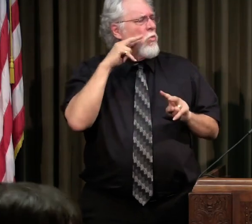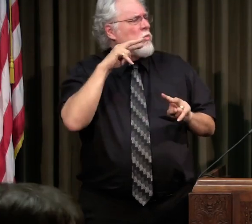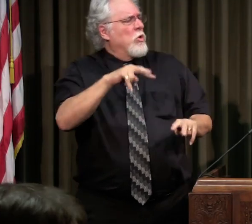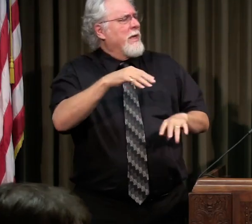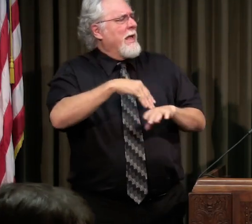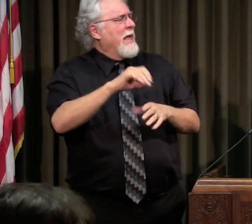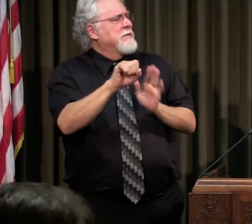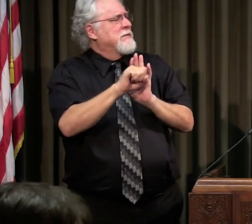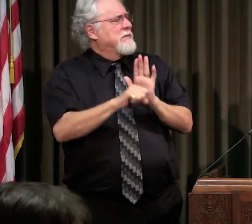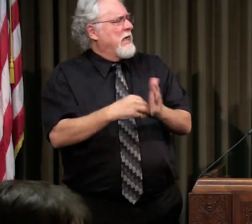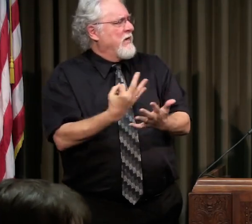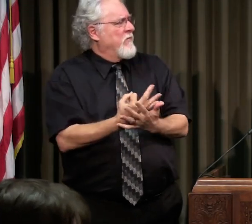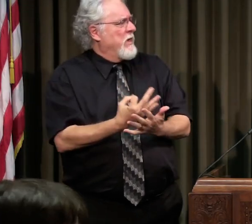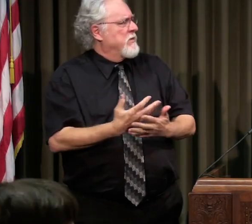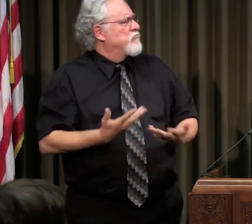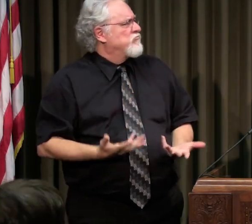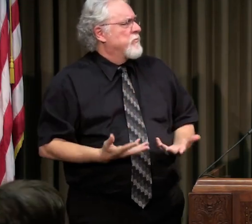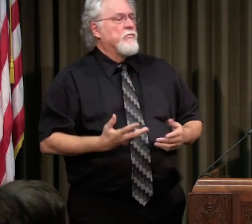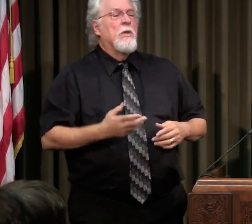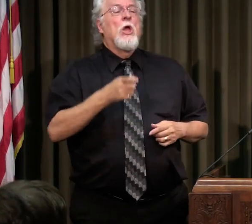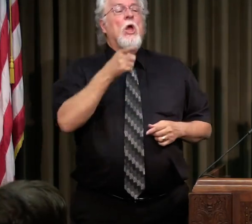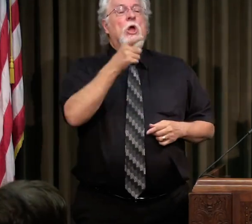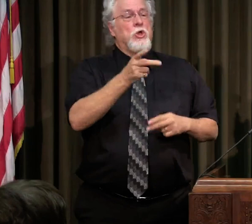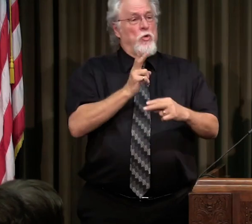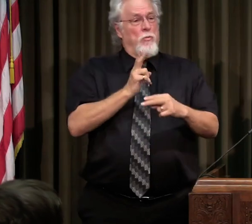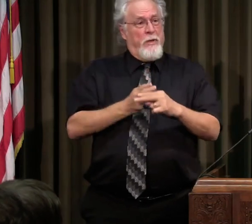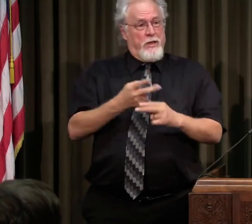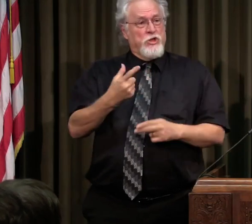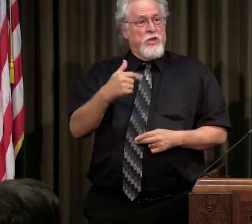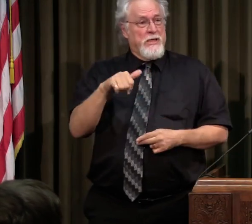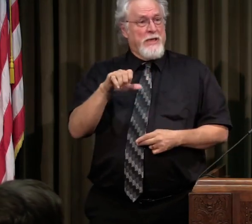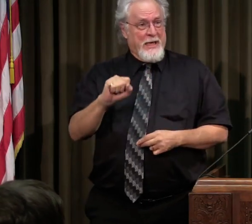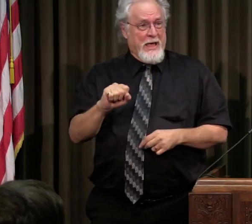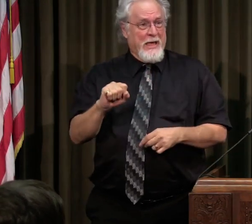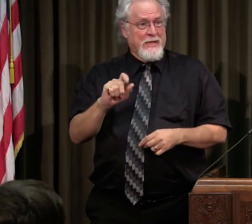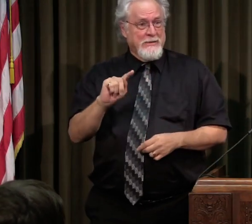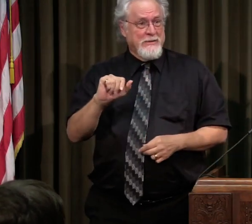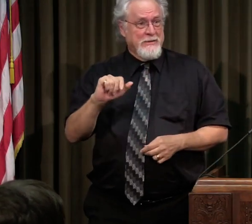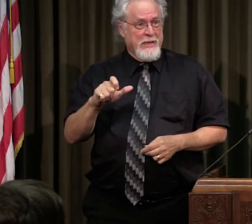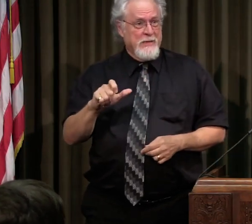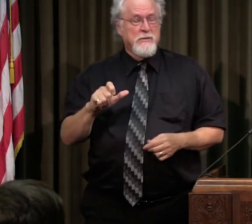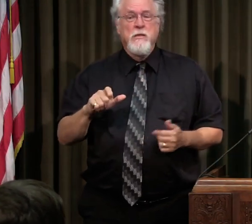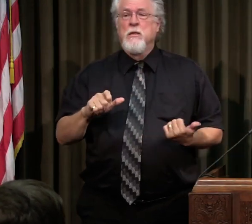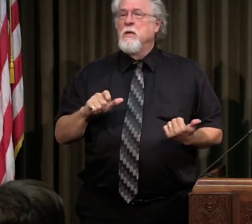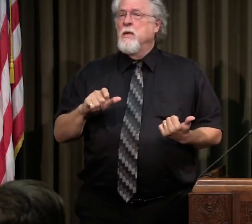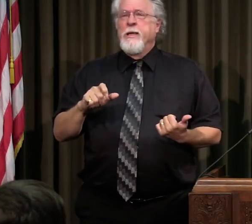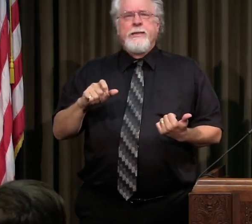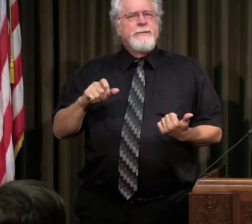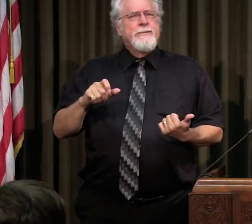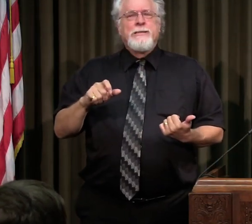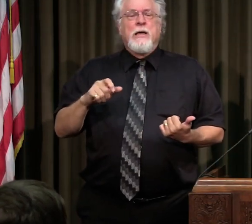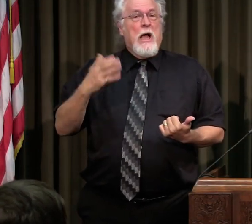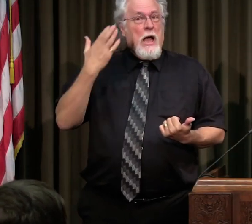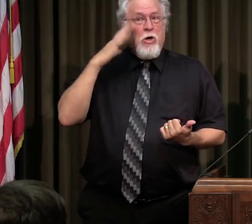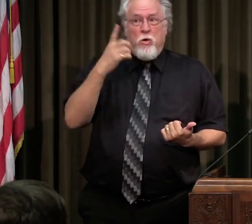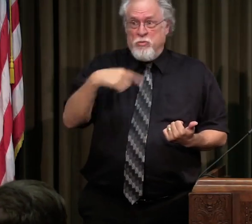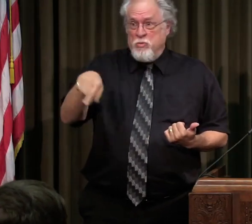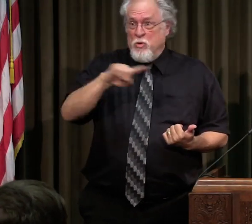Well, and you talked about the gas tax, and I don't know that everyone knows this. I